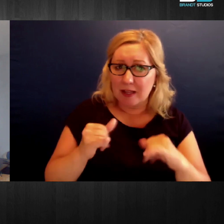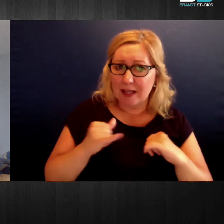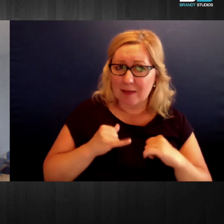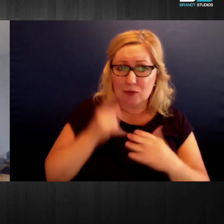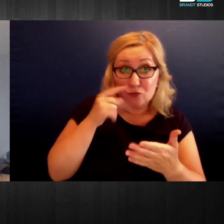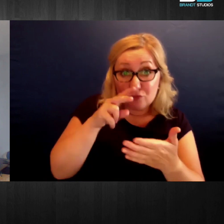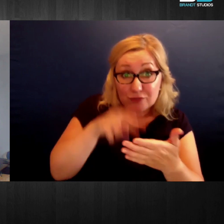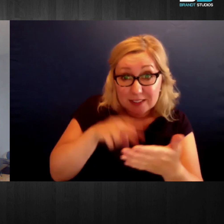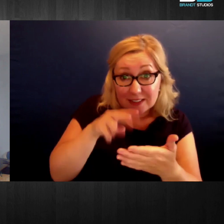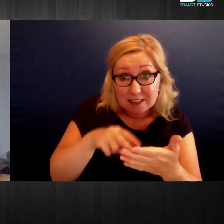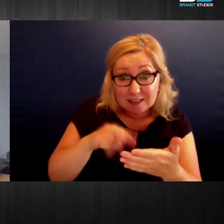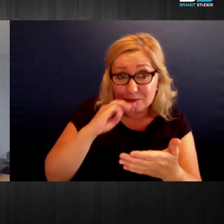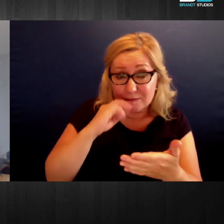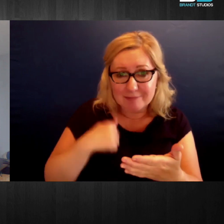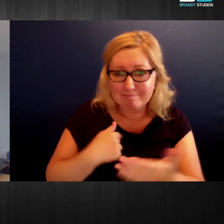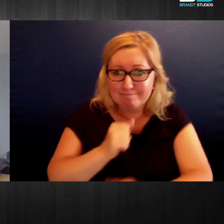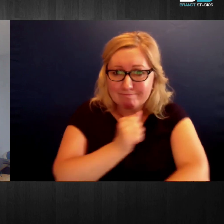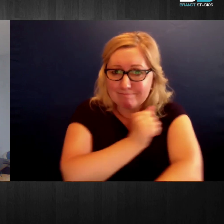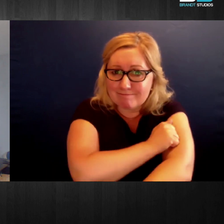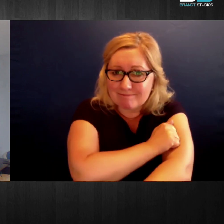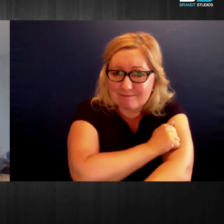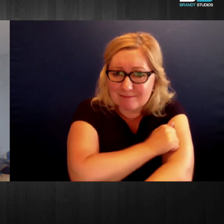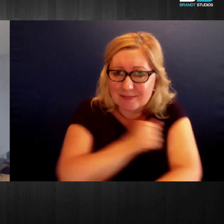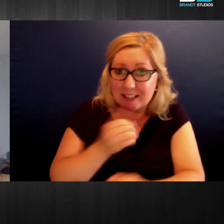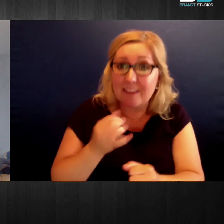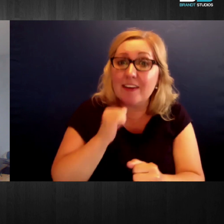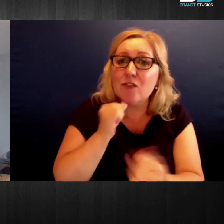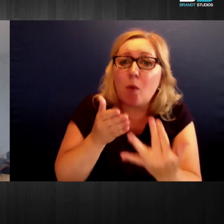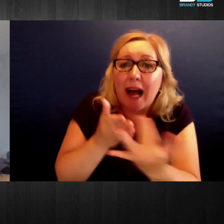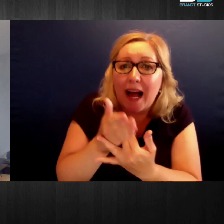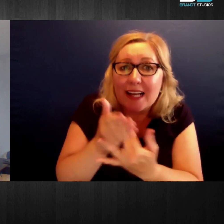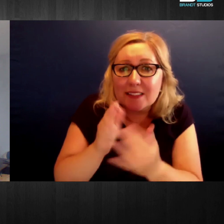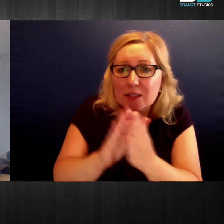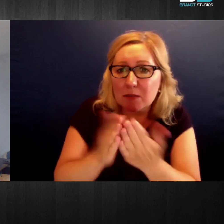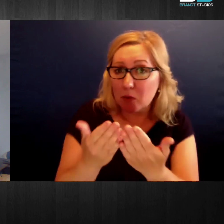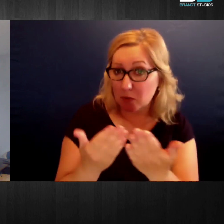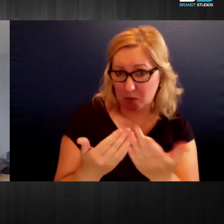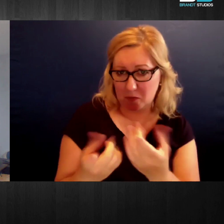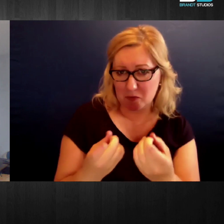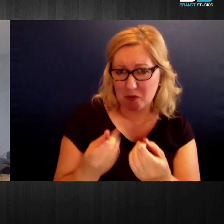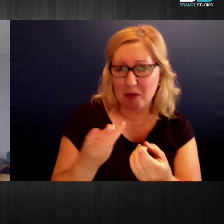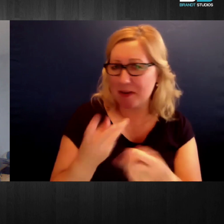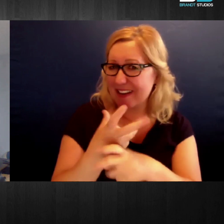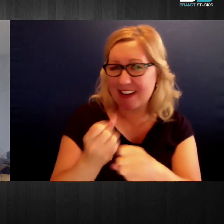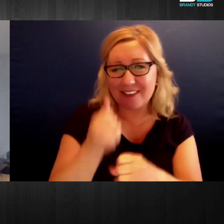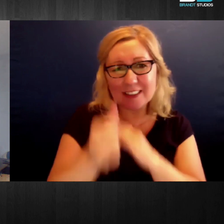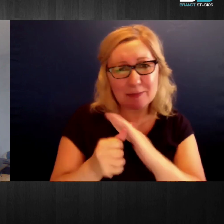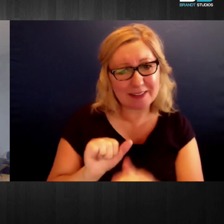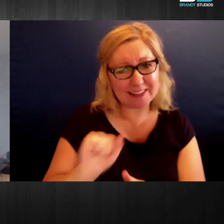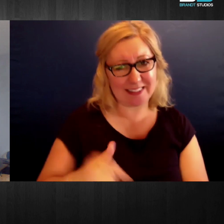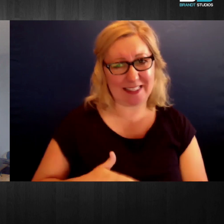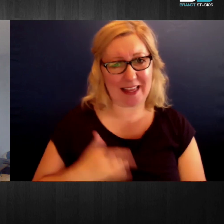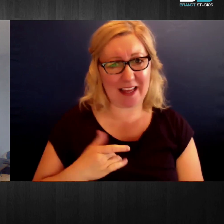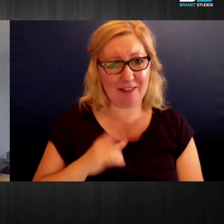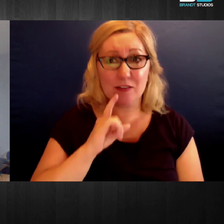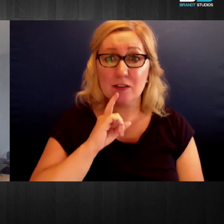the access to reading. But reading doesn't immediately make us empathetic. We don't close a book and say, okay, now